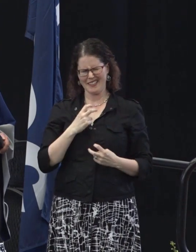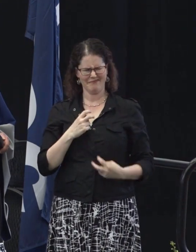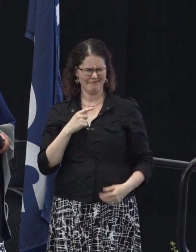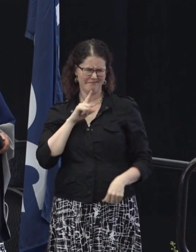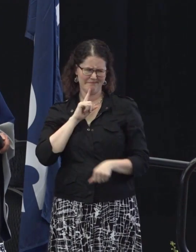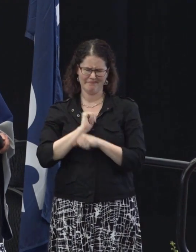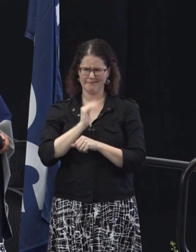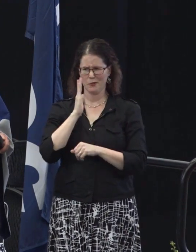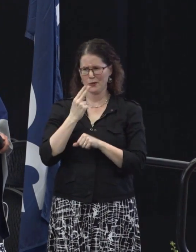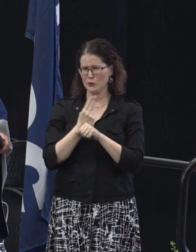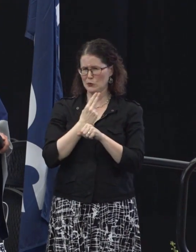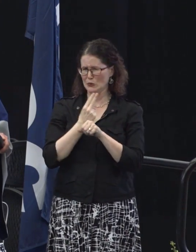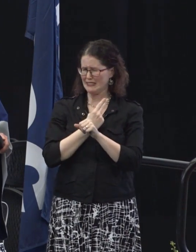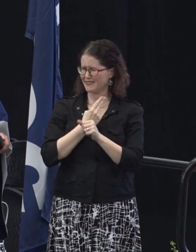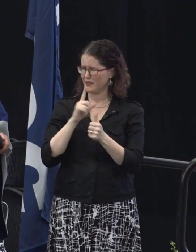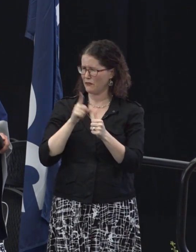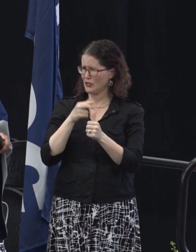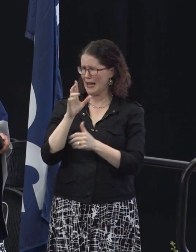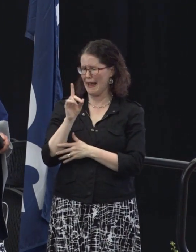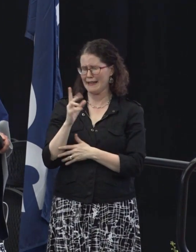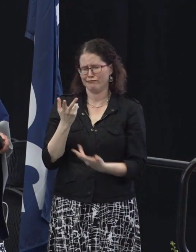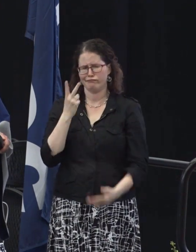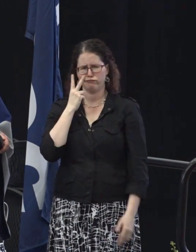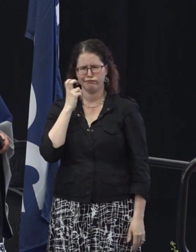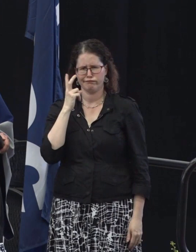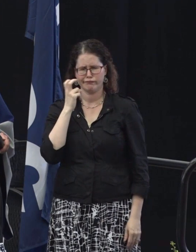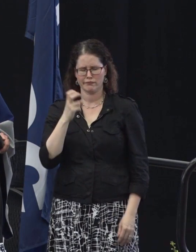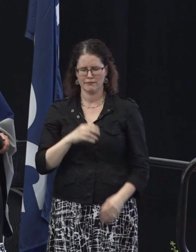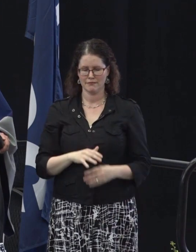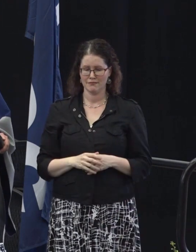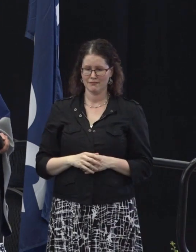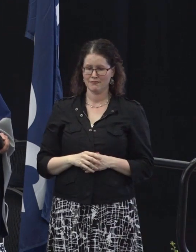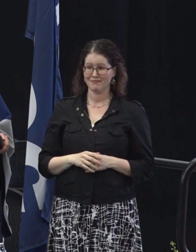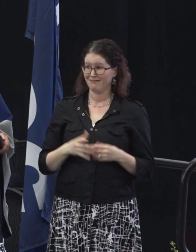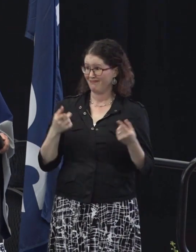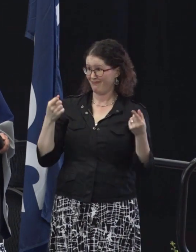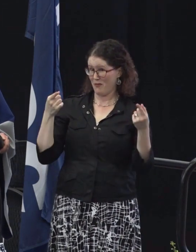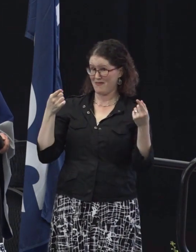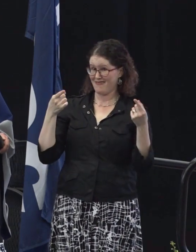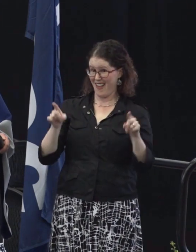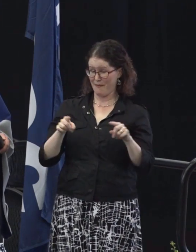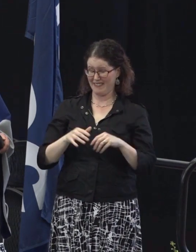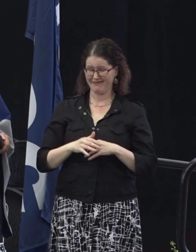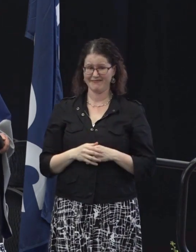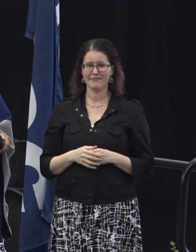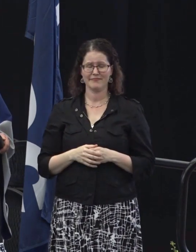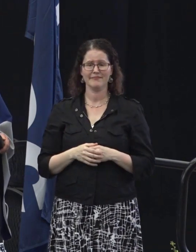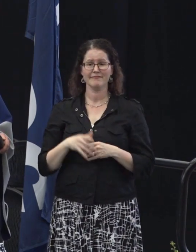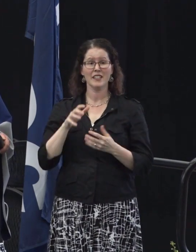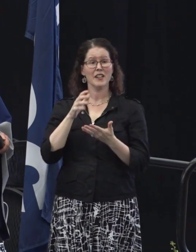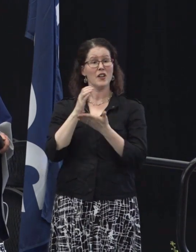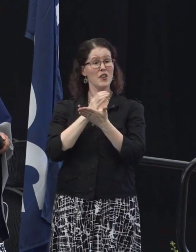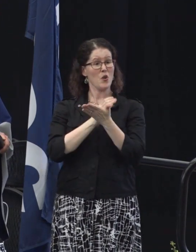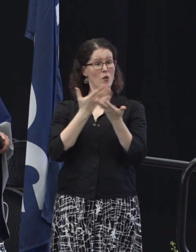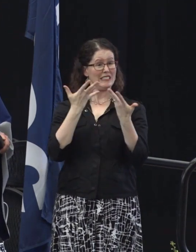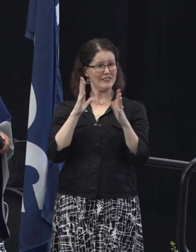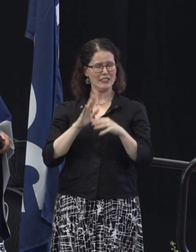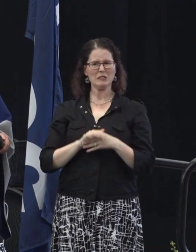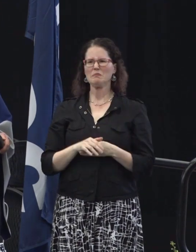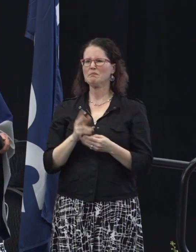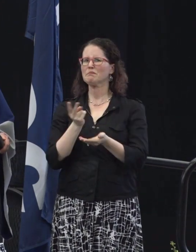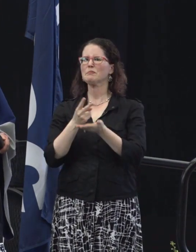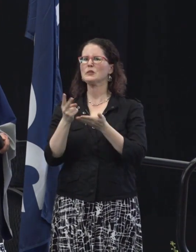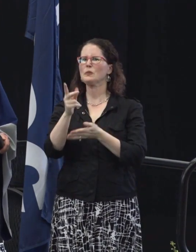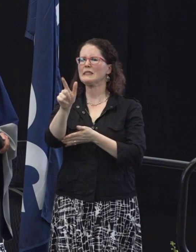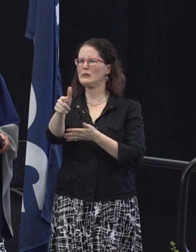the skills that I was learning. Well, I didn't have to wonder for long, because just a couple of weeks after I completed the program,